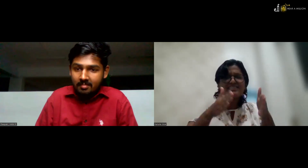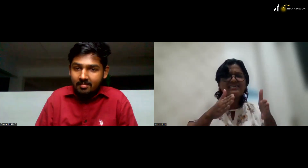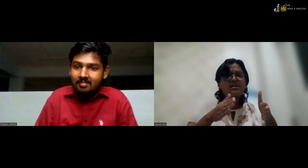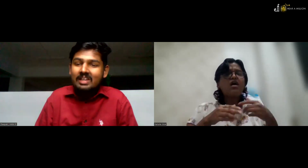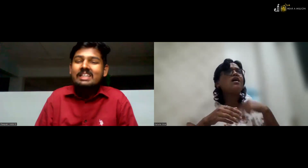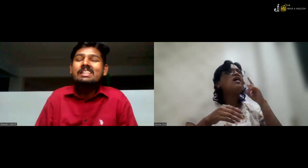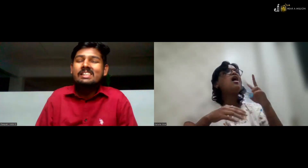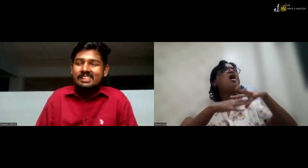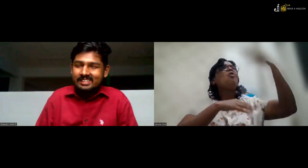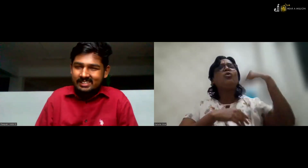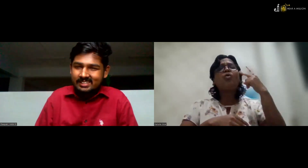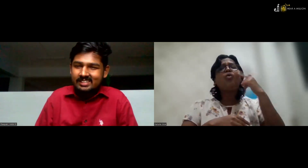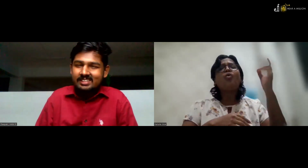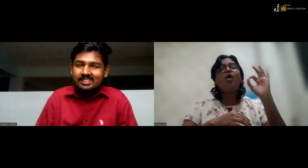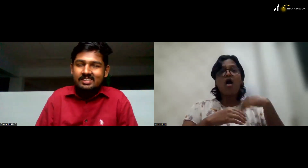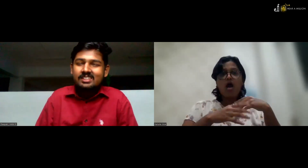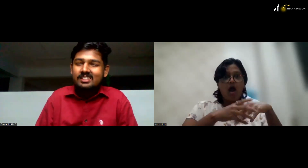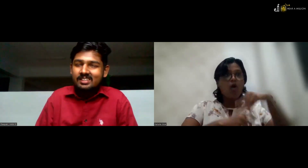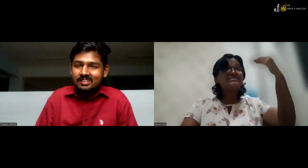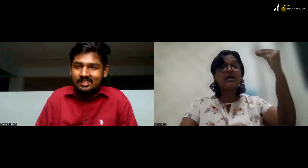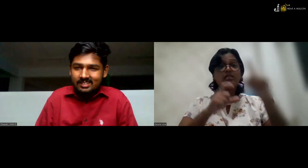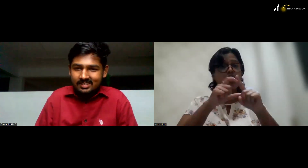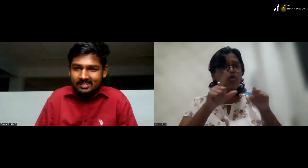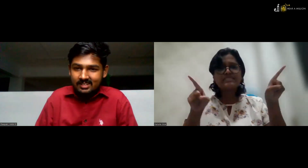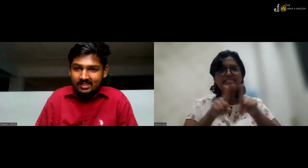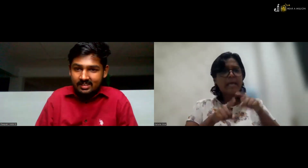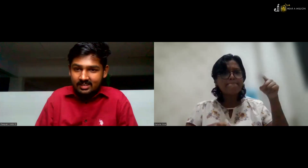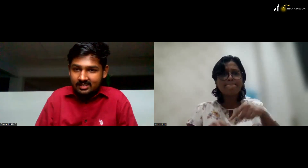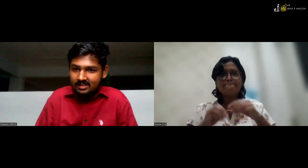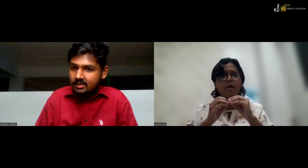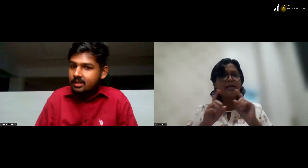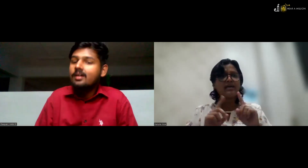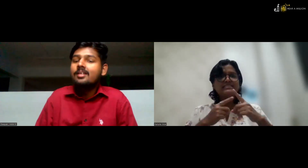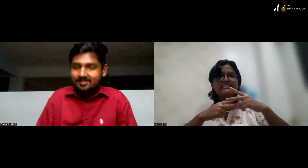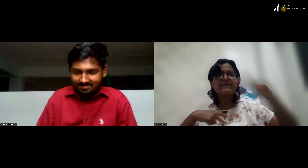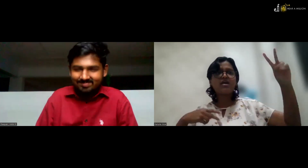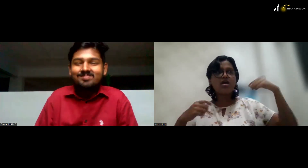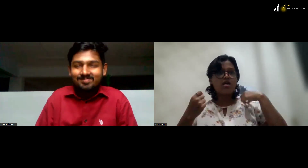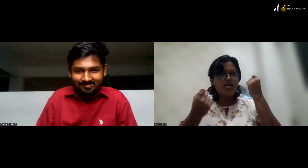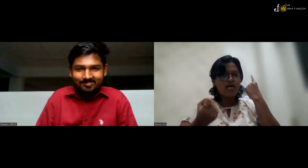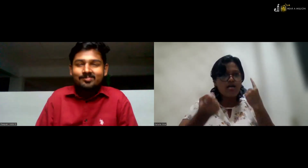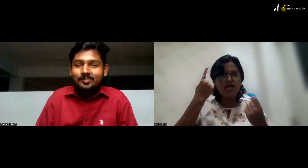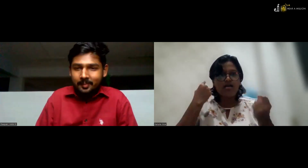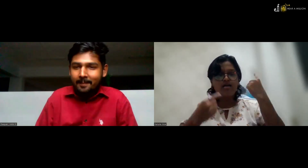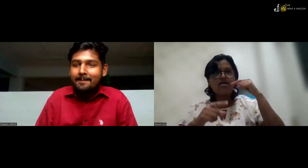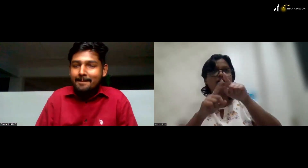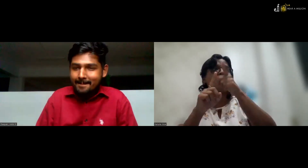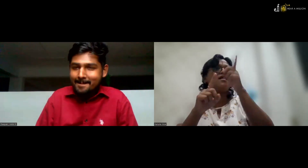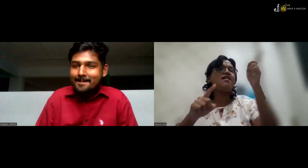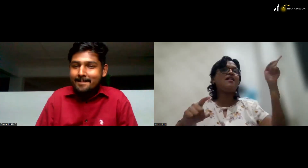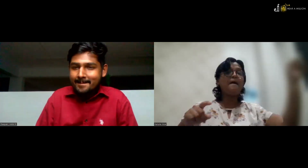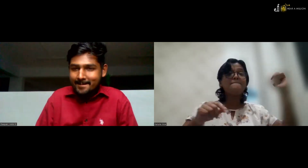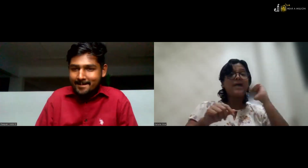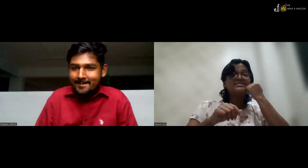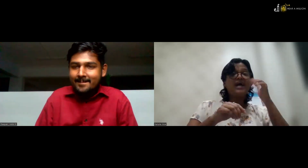traveling, I was I was just I do not want to confine myself to